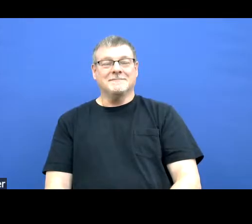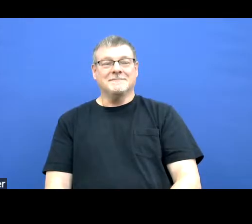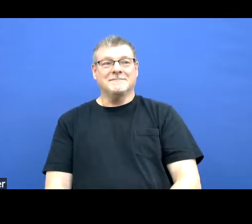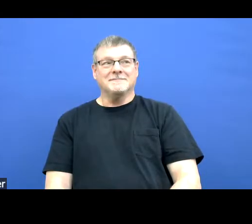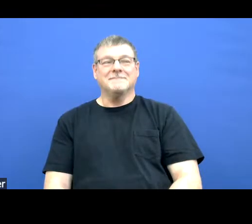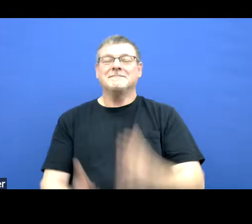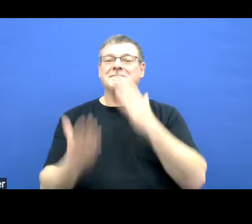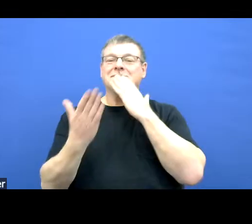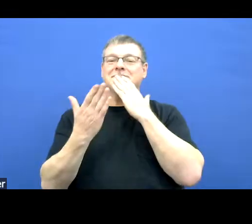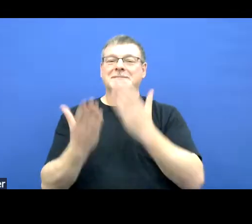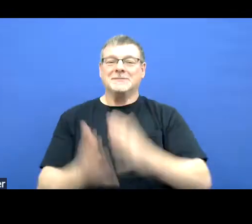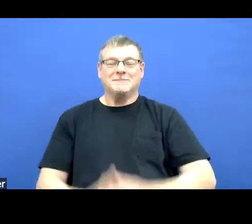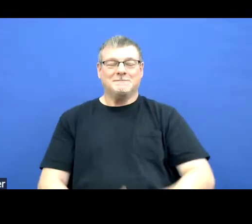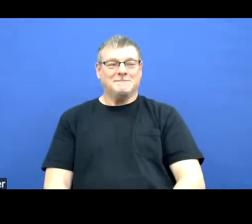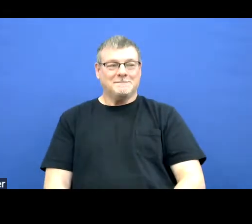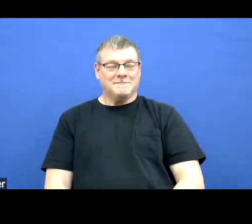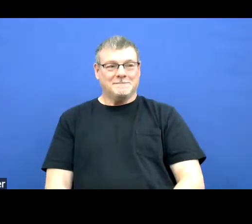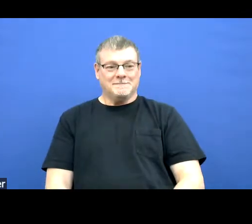Thank you.